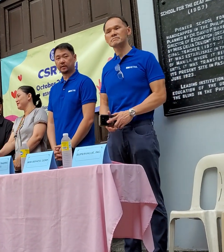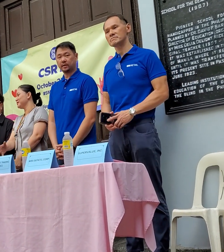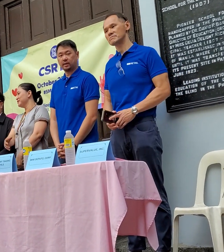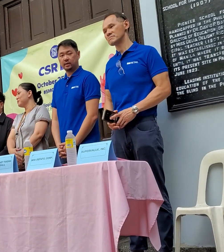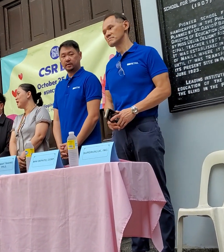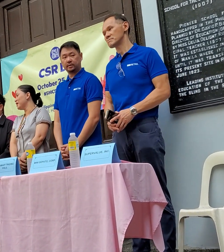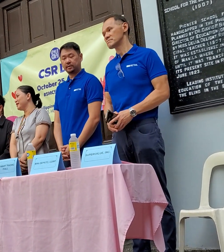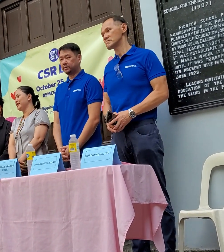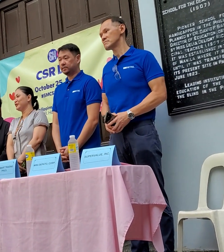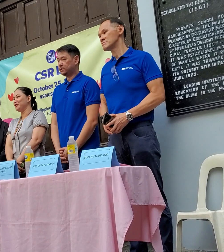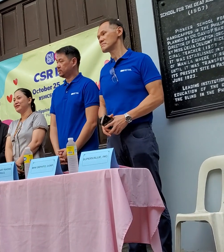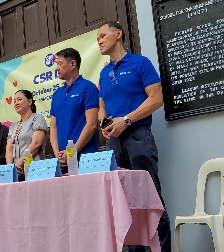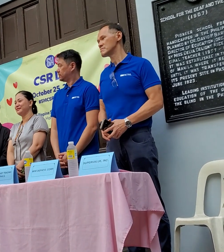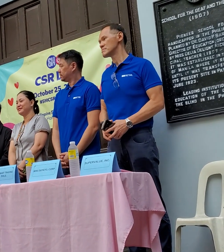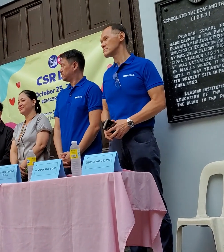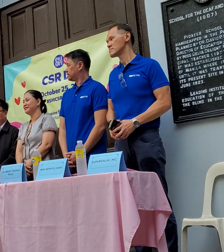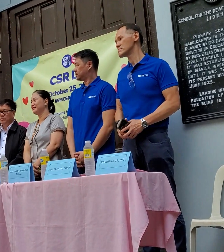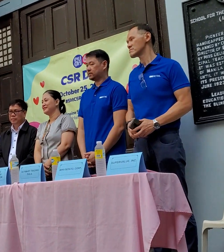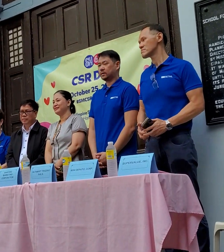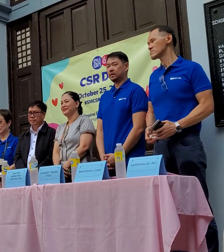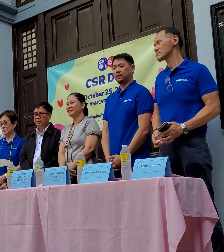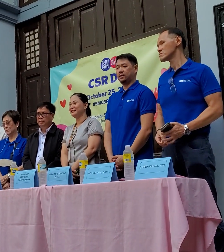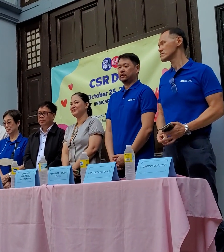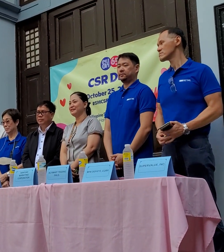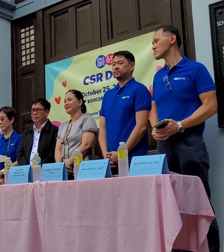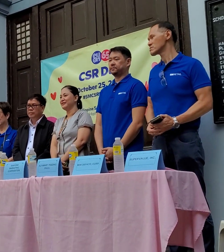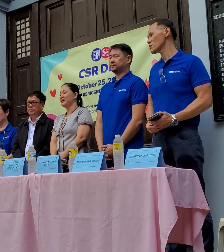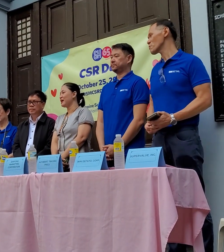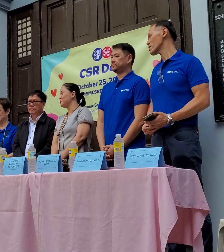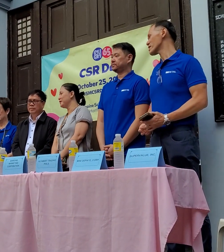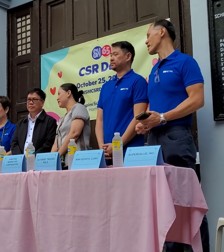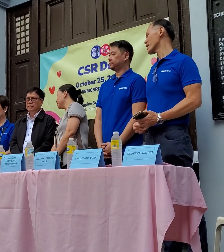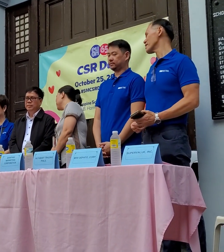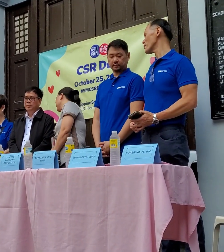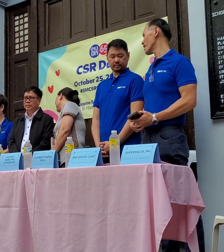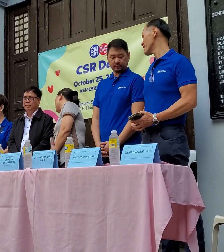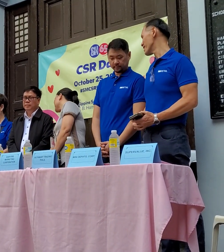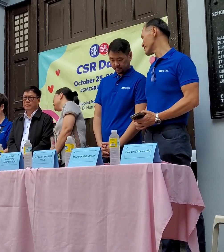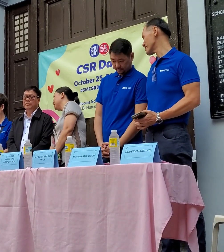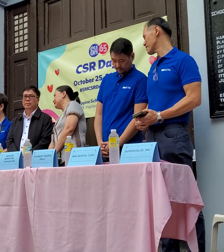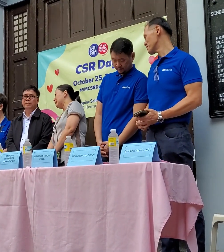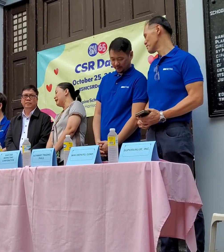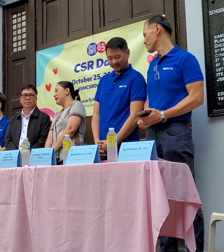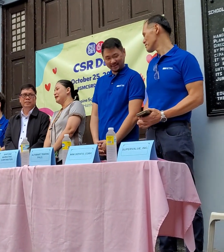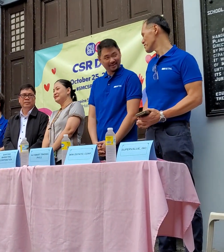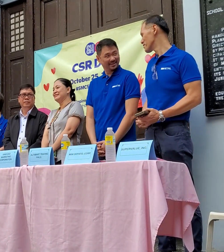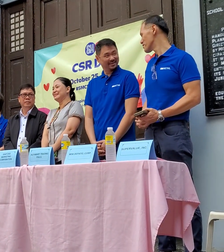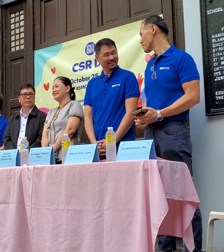We also have Ms. Griselda Santo Domingo, Hyper Home Corporation.